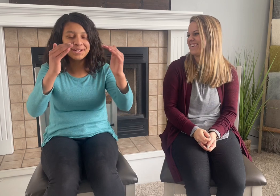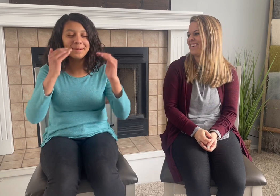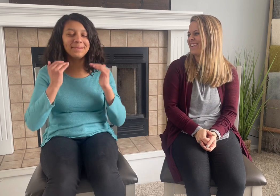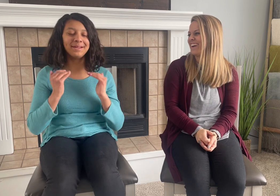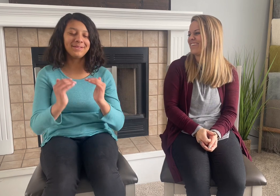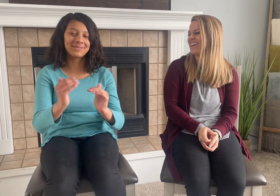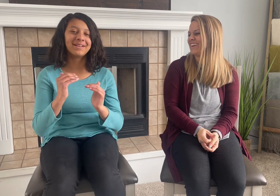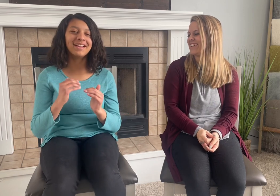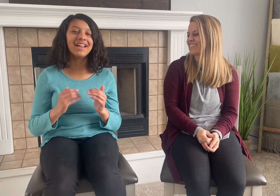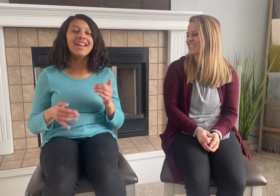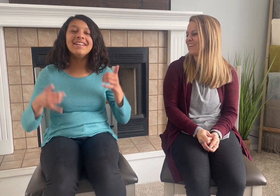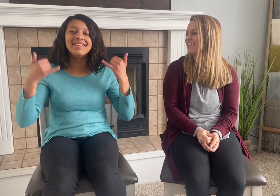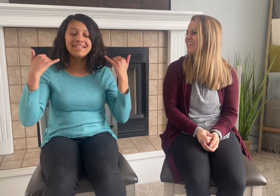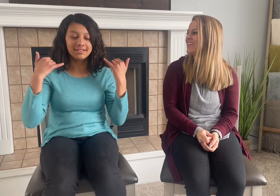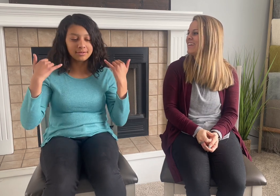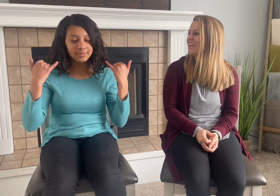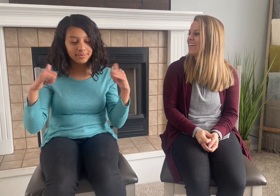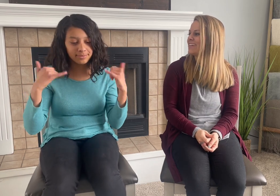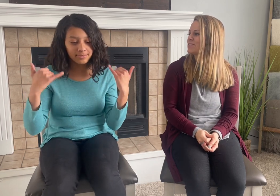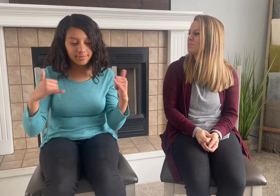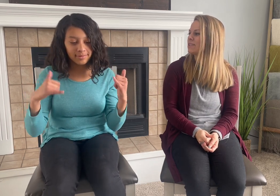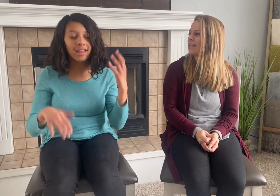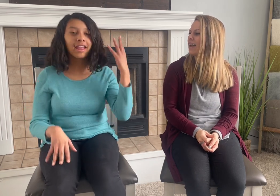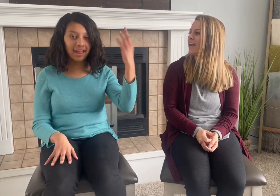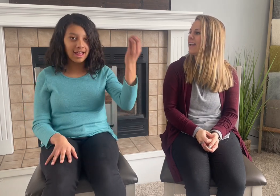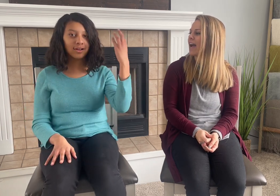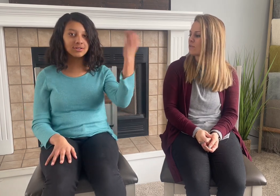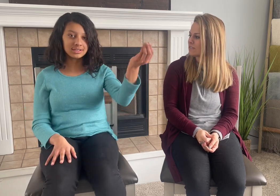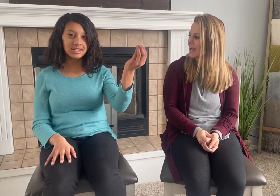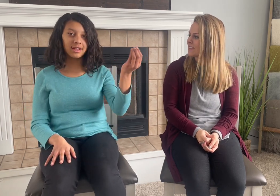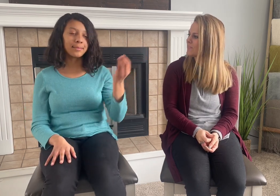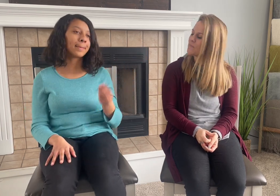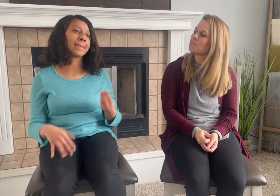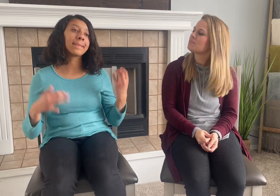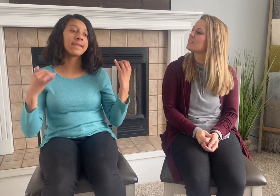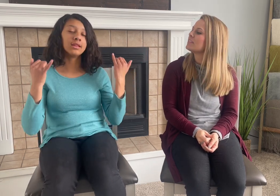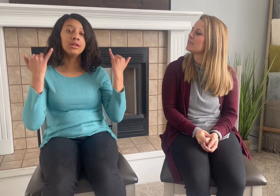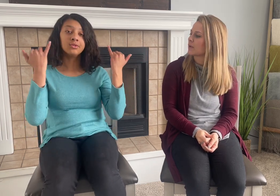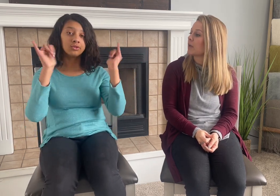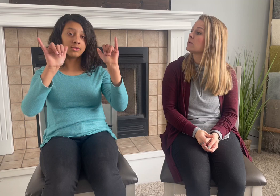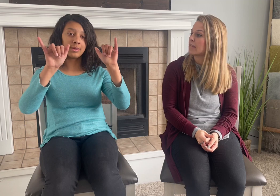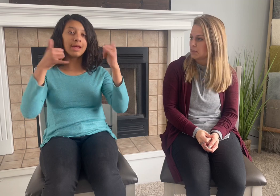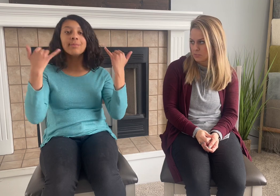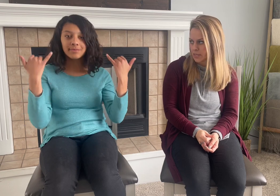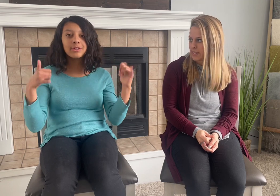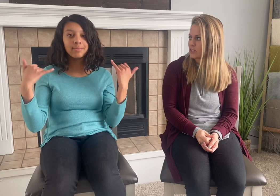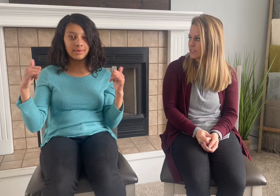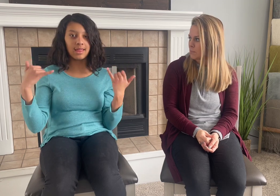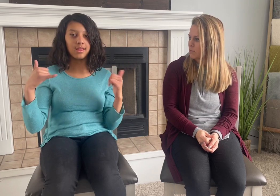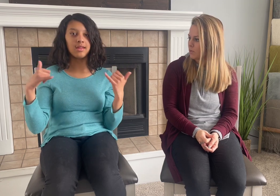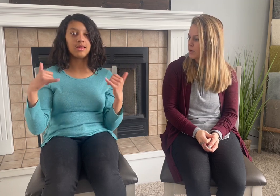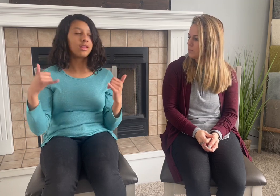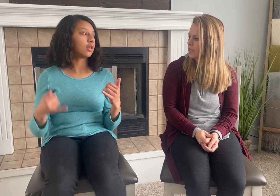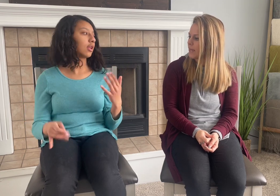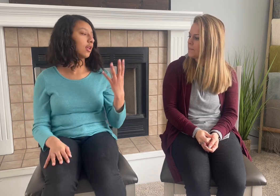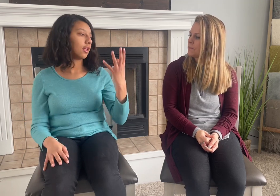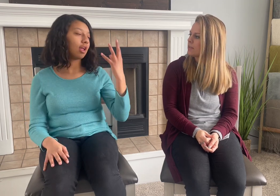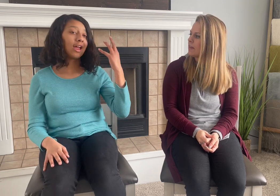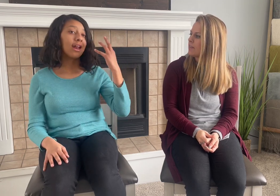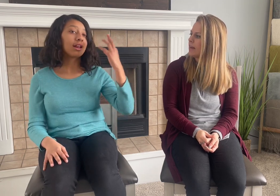All right. Our next one is play outside. So again, we're signing play, just like before play. And then